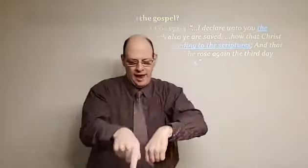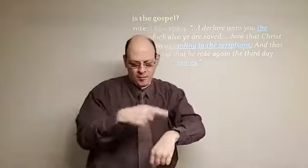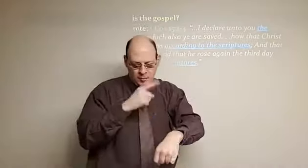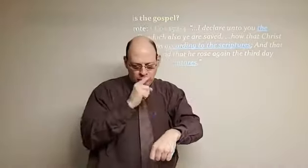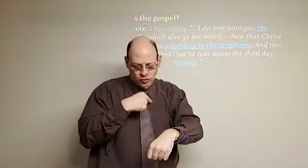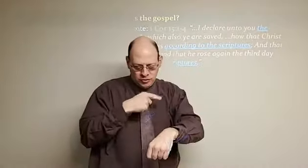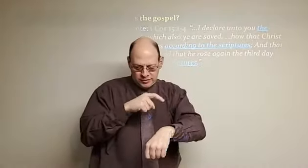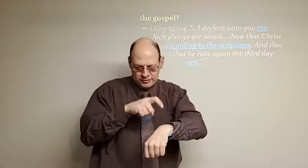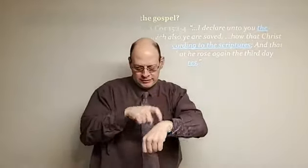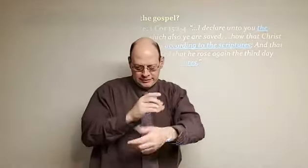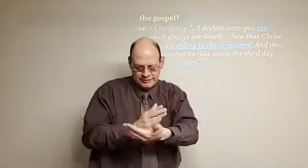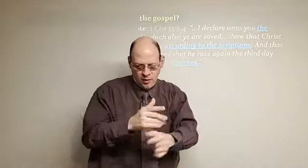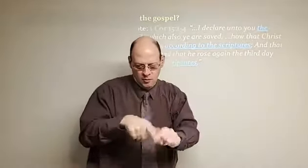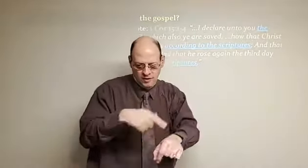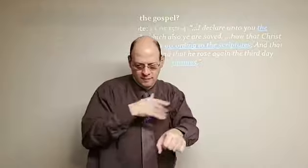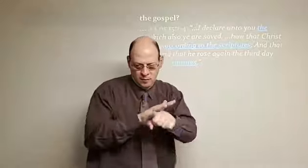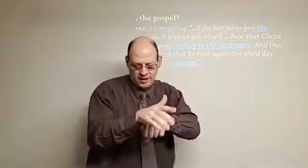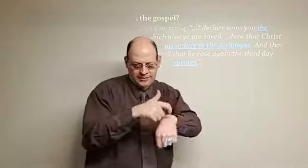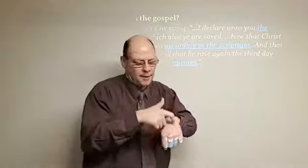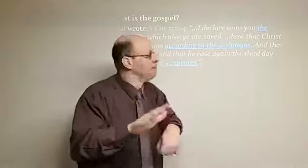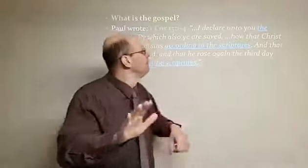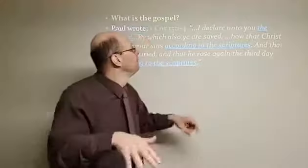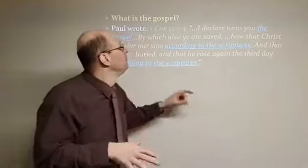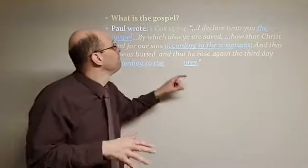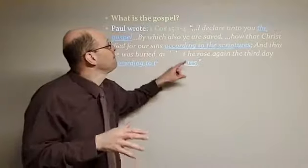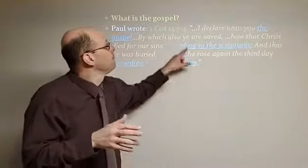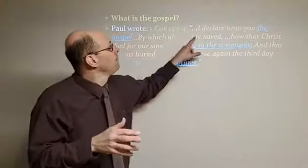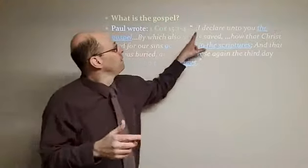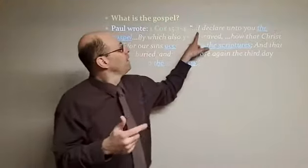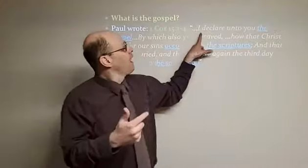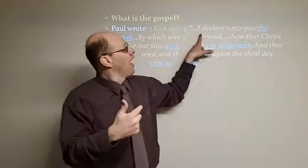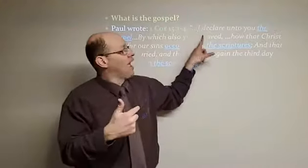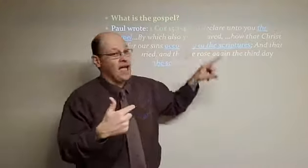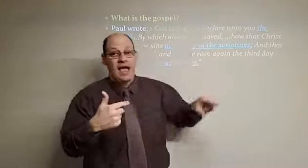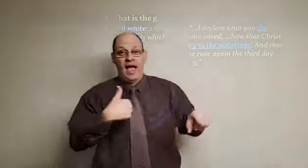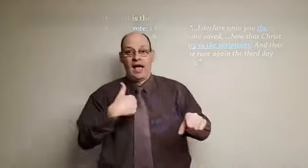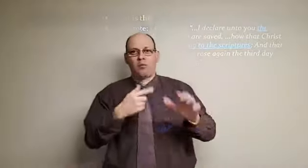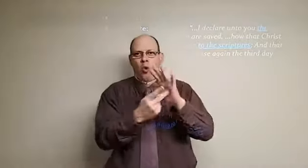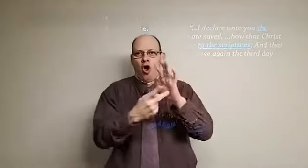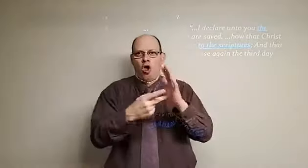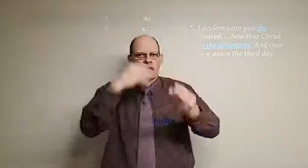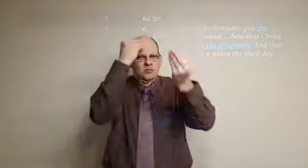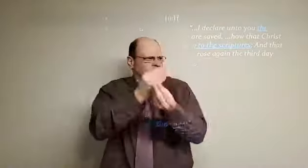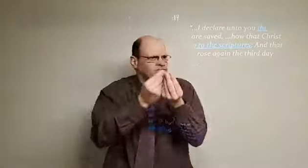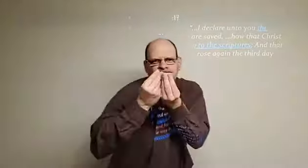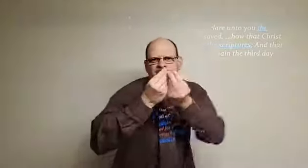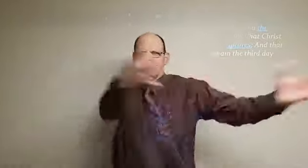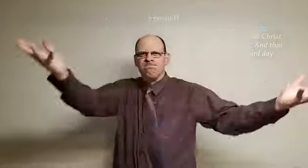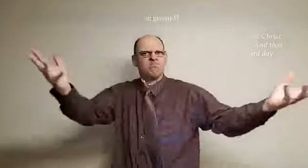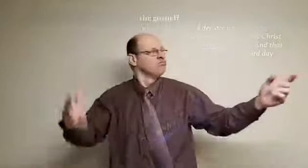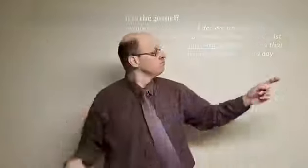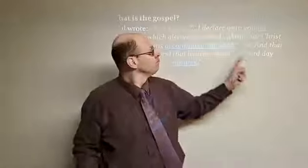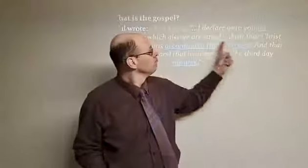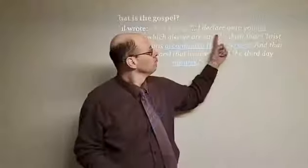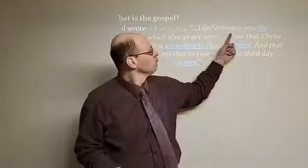i'm trying to keep an eye on the time it's uh the word paul was speaking